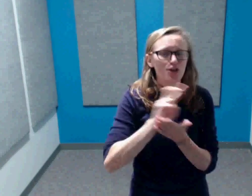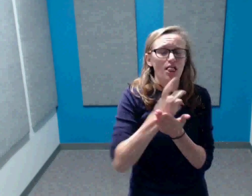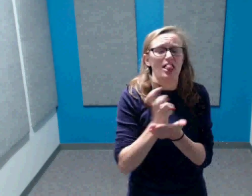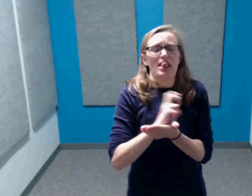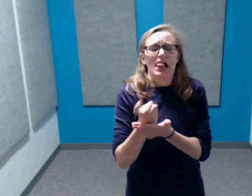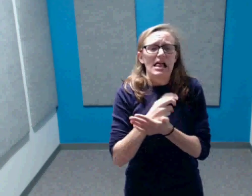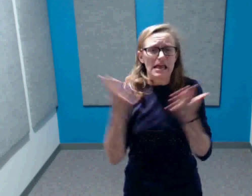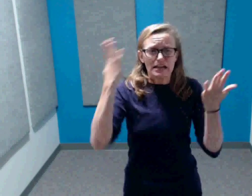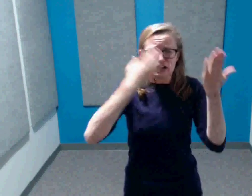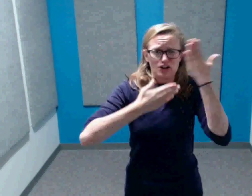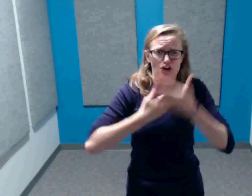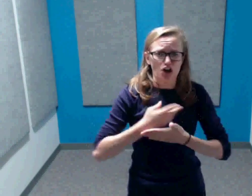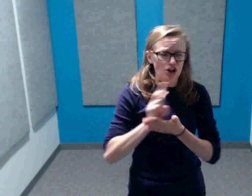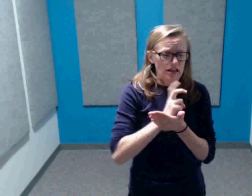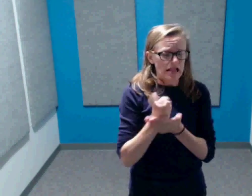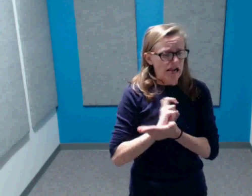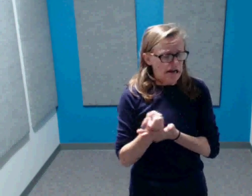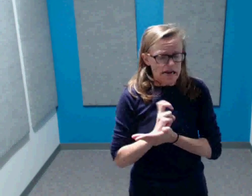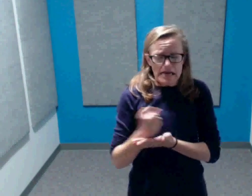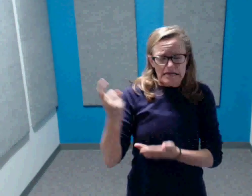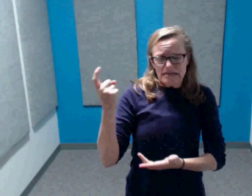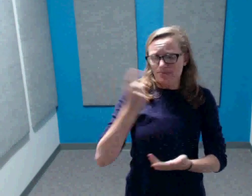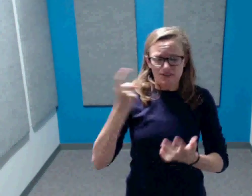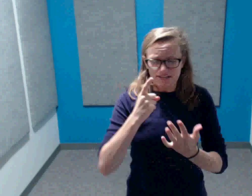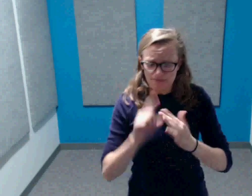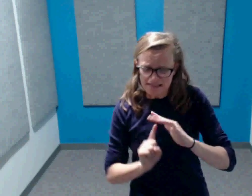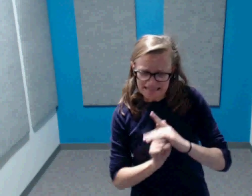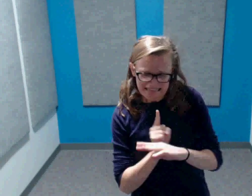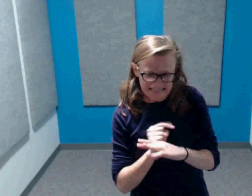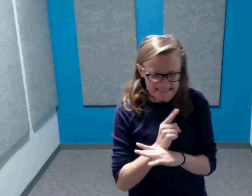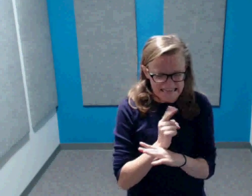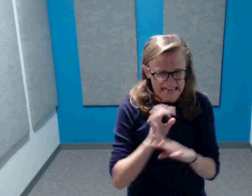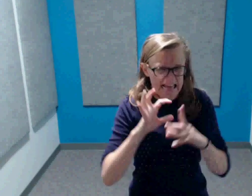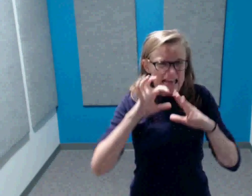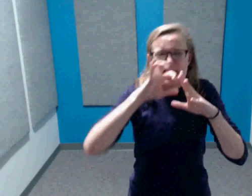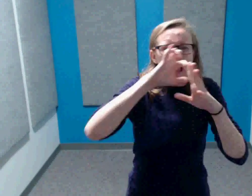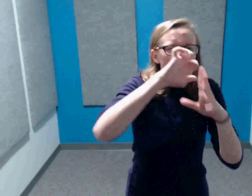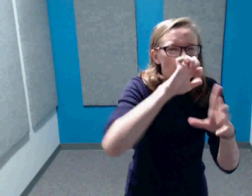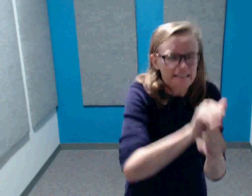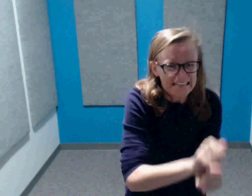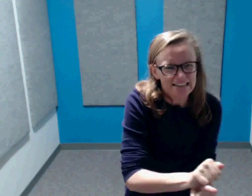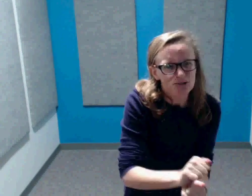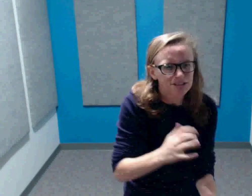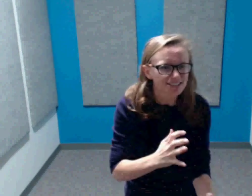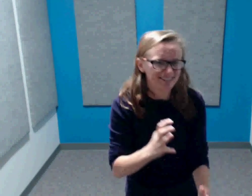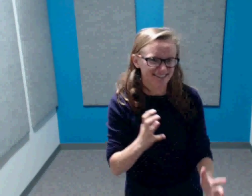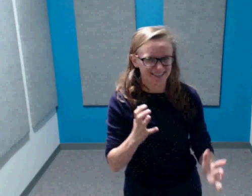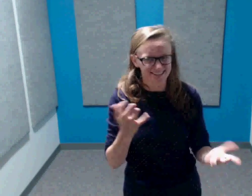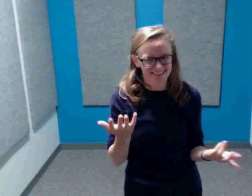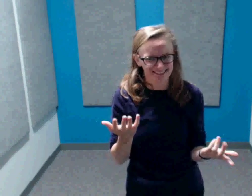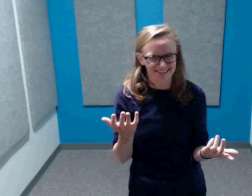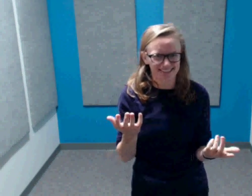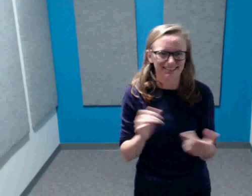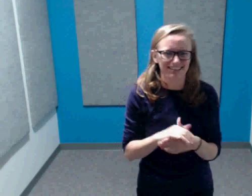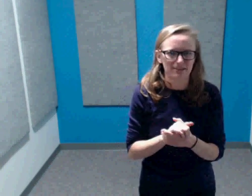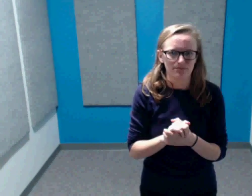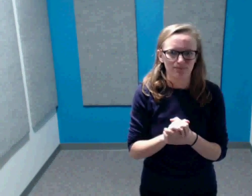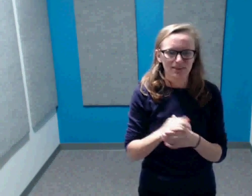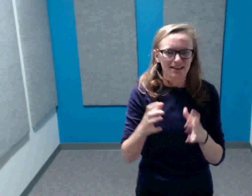night and your foot comes out from under the cover and you just know some big old hairy hand's going to reach out from under the bed, hit you, drag you down in there, and eat you up. I know how